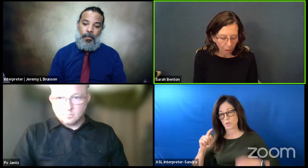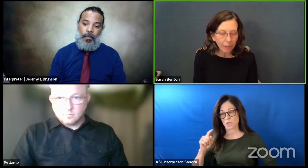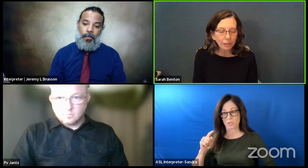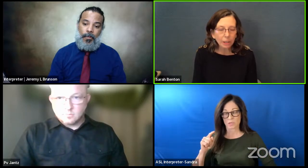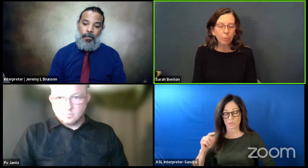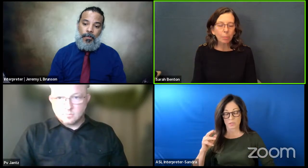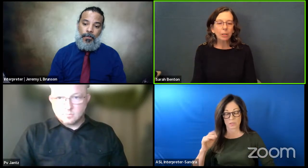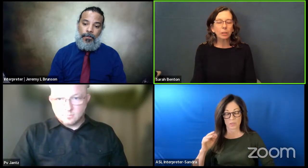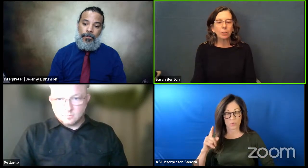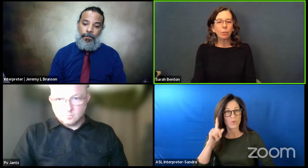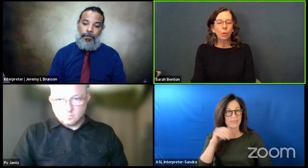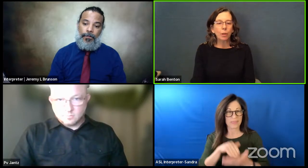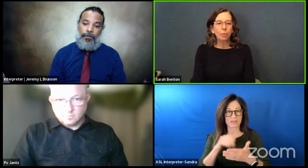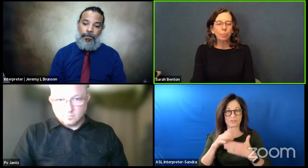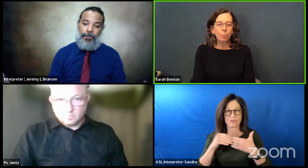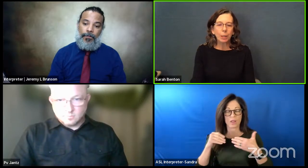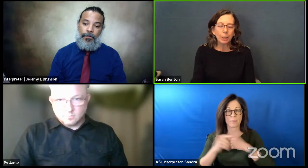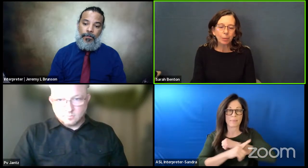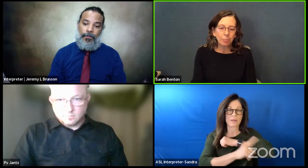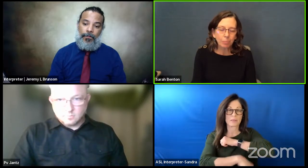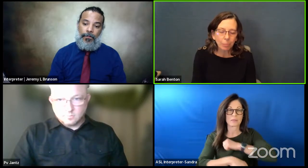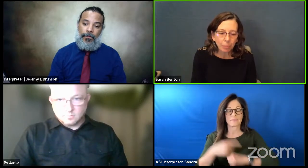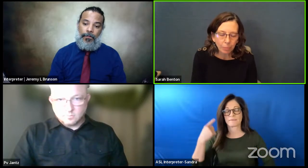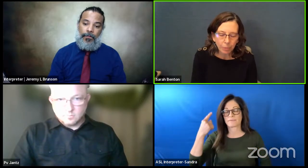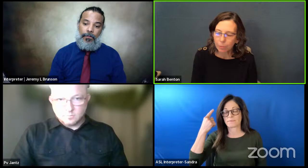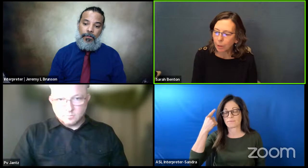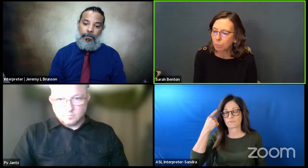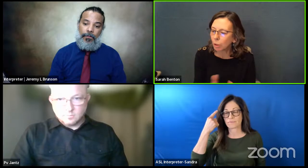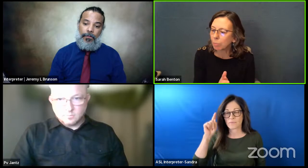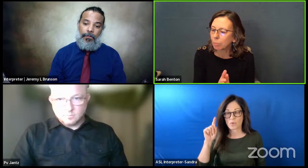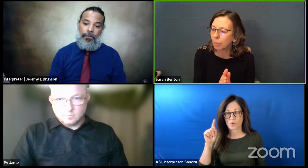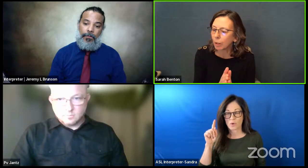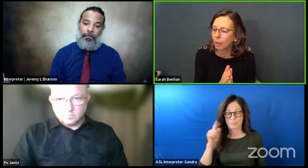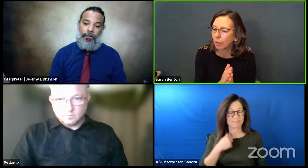a $1,000 penalty for the,